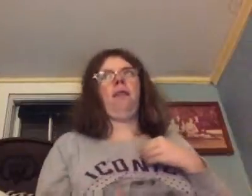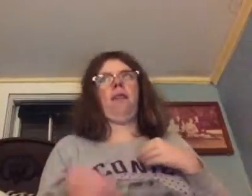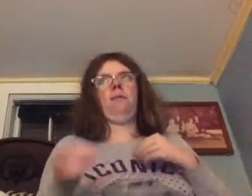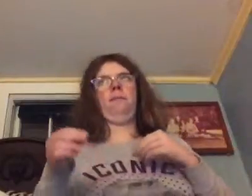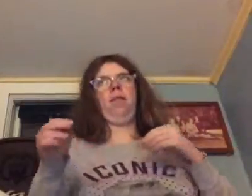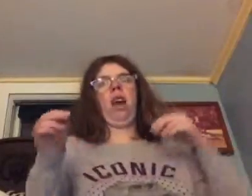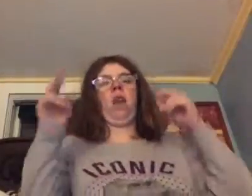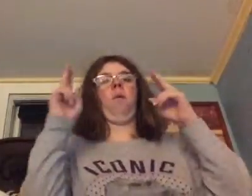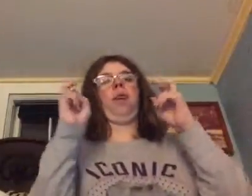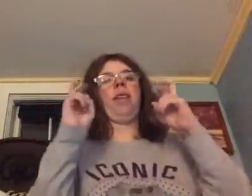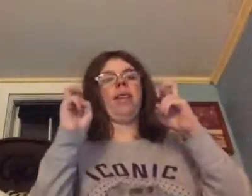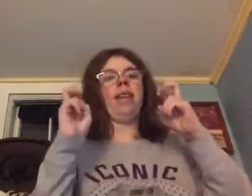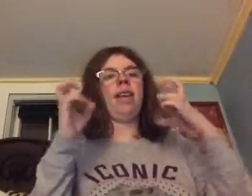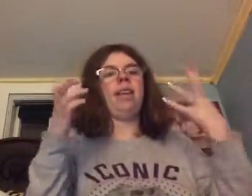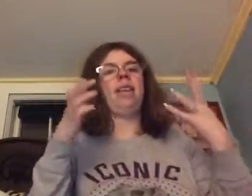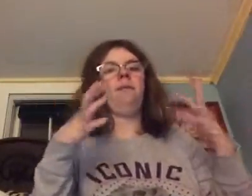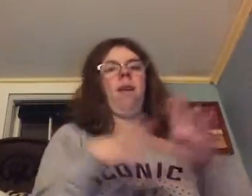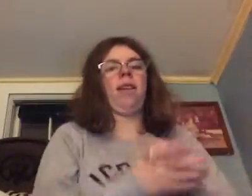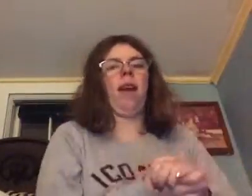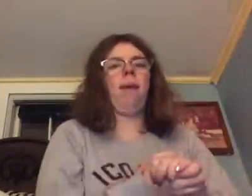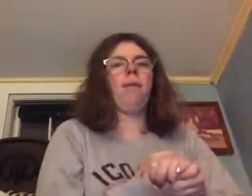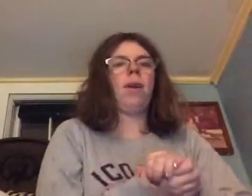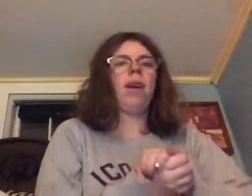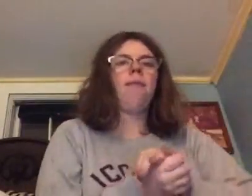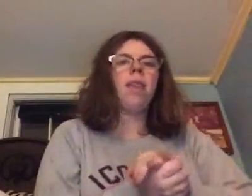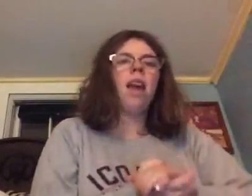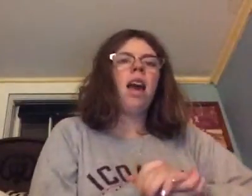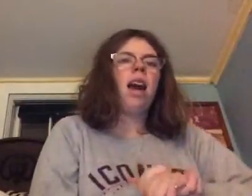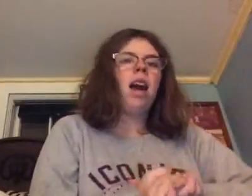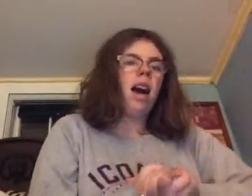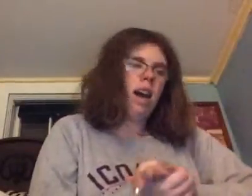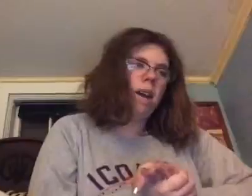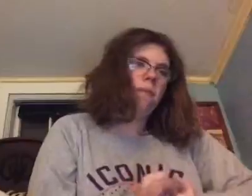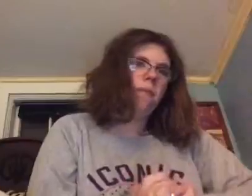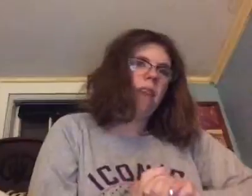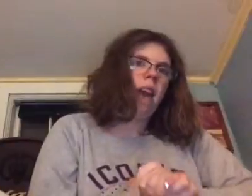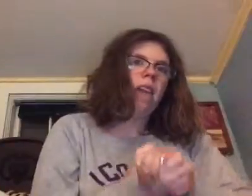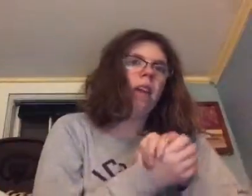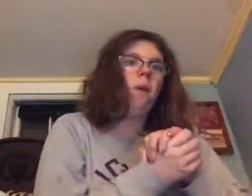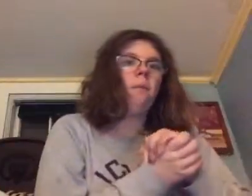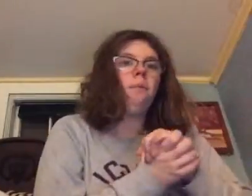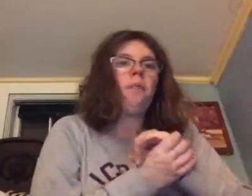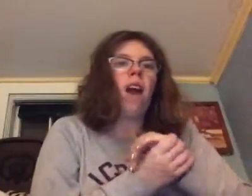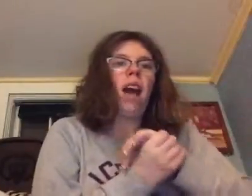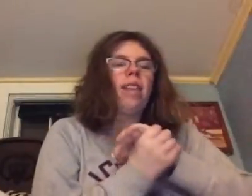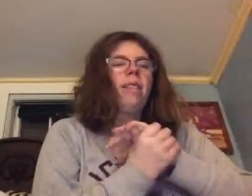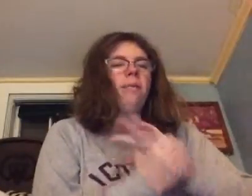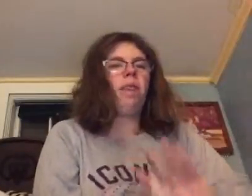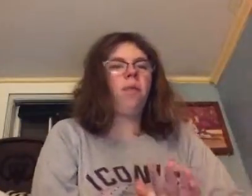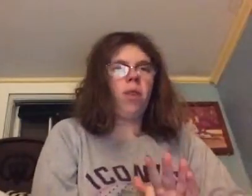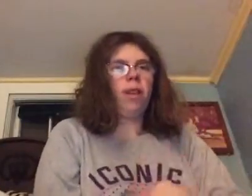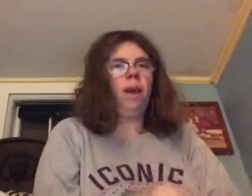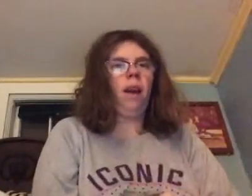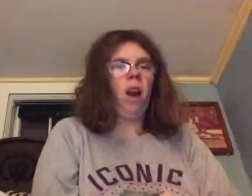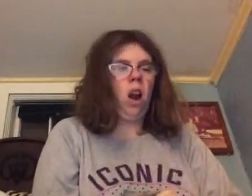of acquaintances than friends at that point. And you know, I said some really rude things about her,